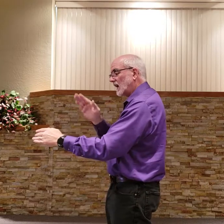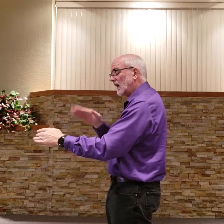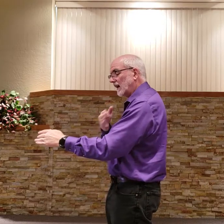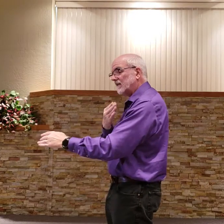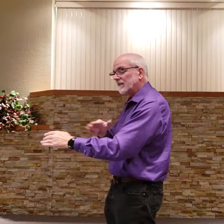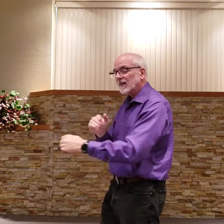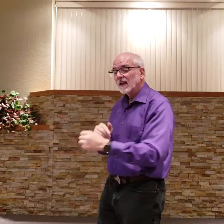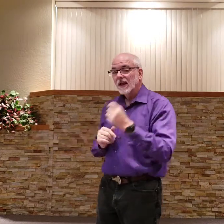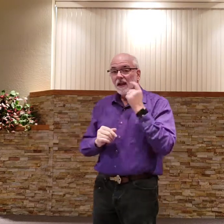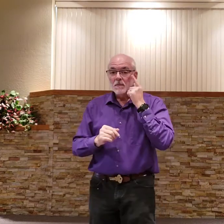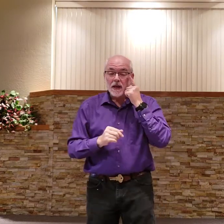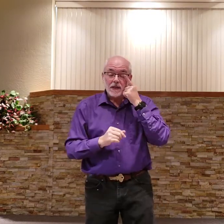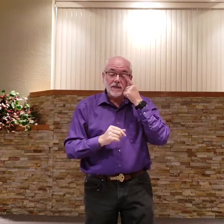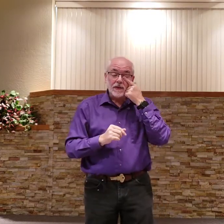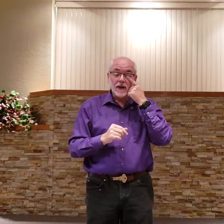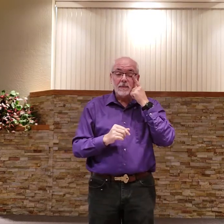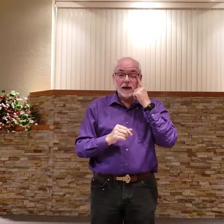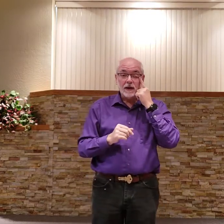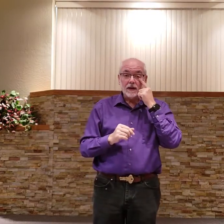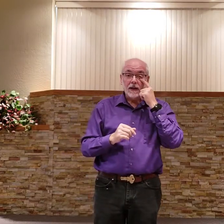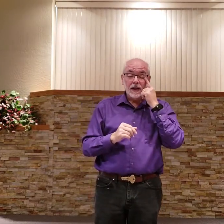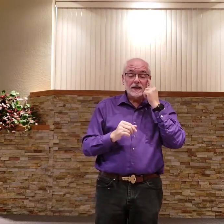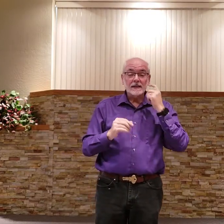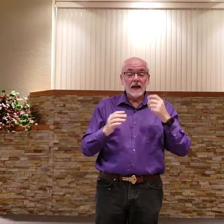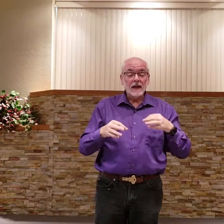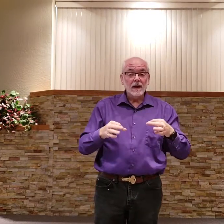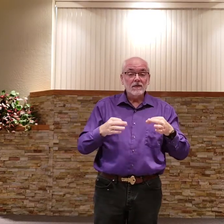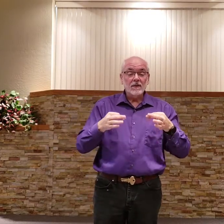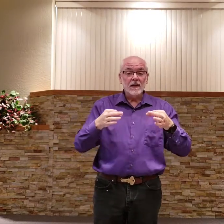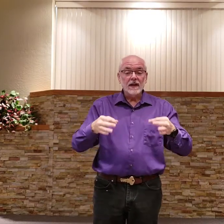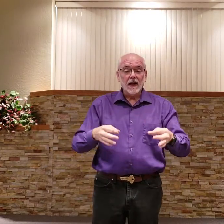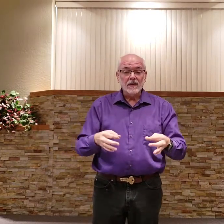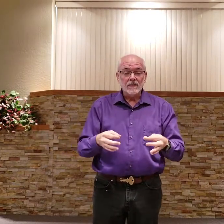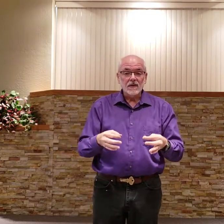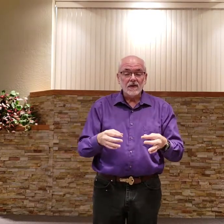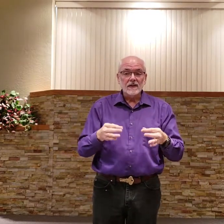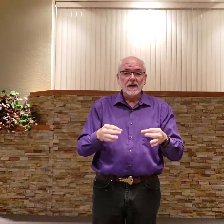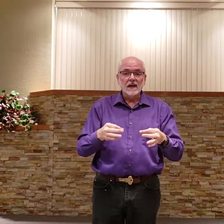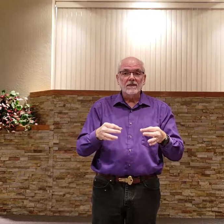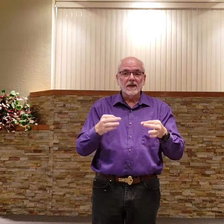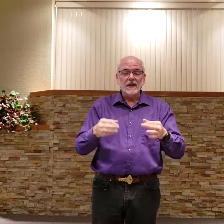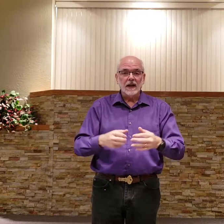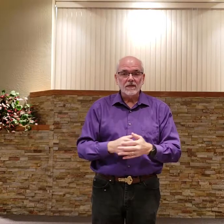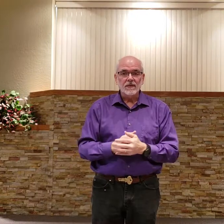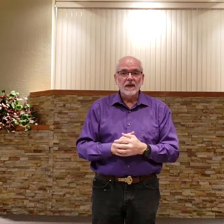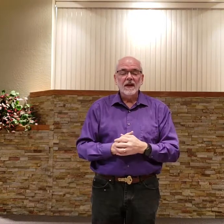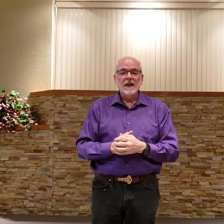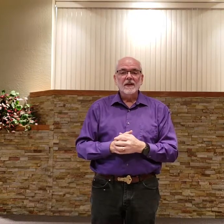sign. Because if you think about it, signing for the deaf, or singing for the deaf,